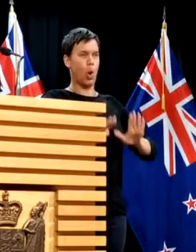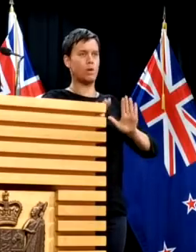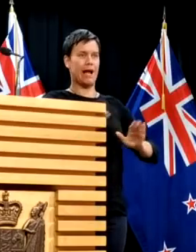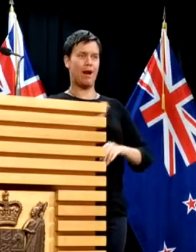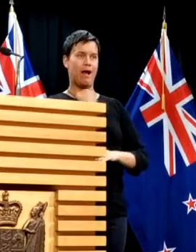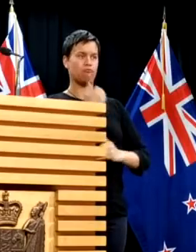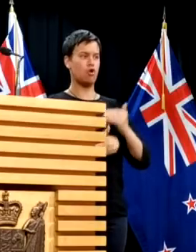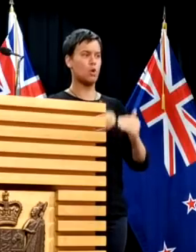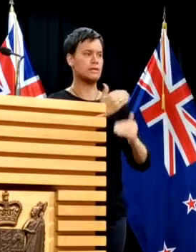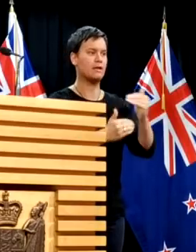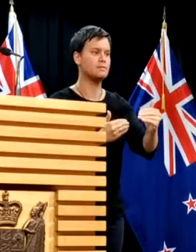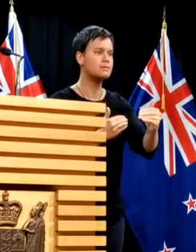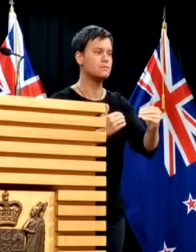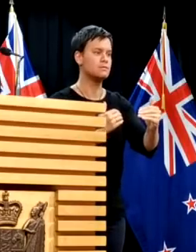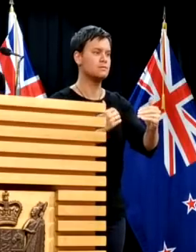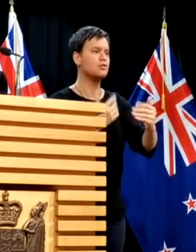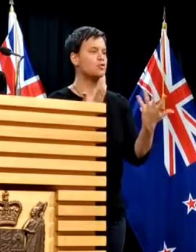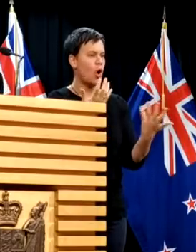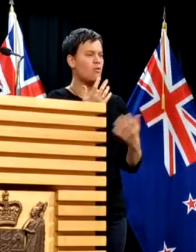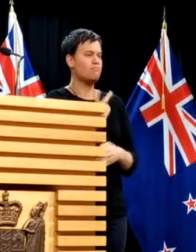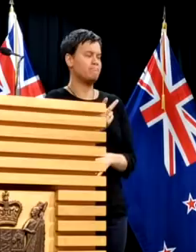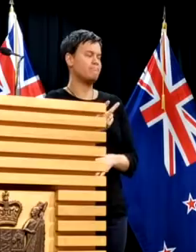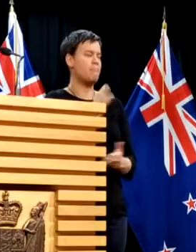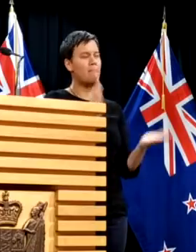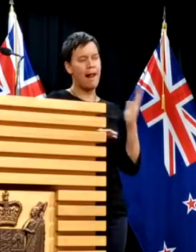that mandate at all.